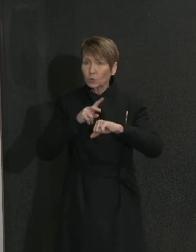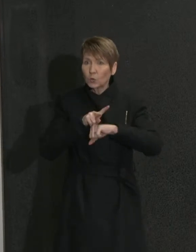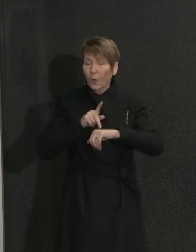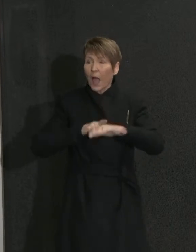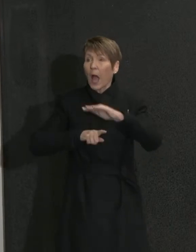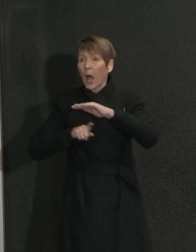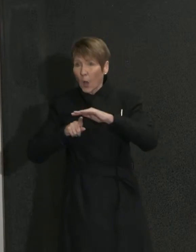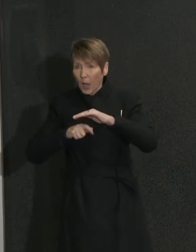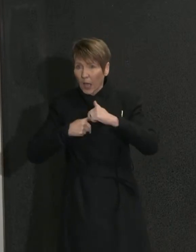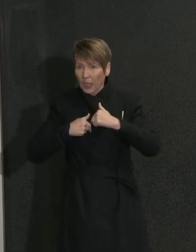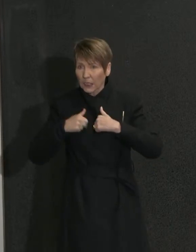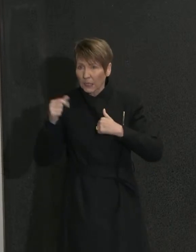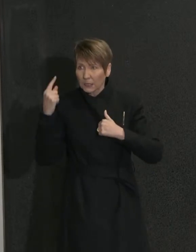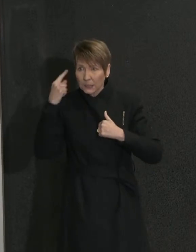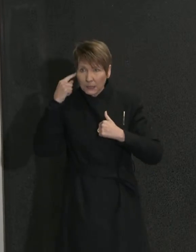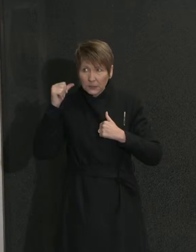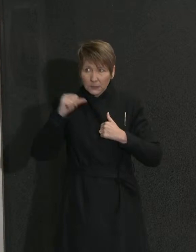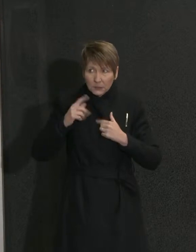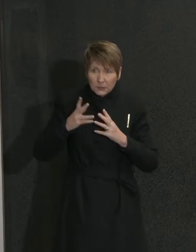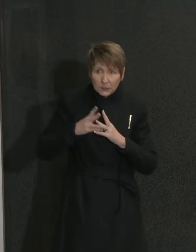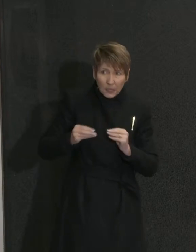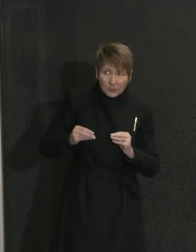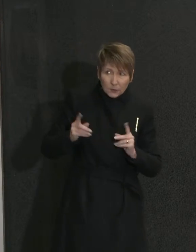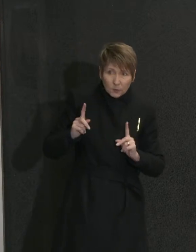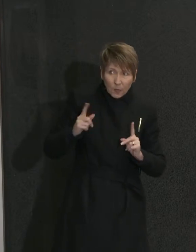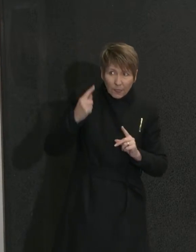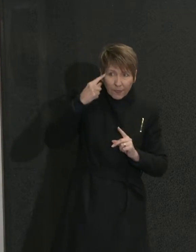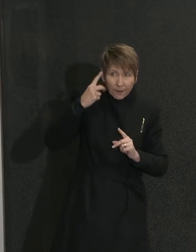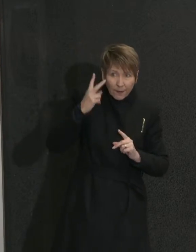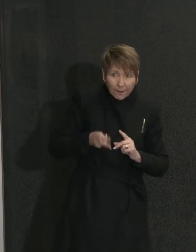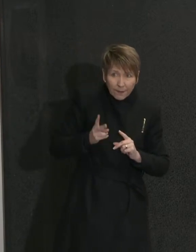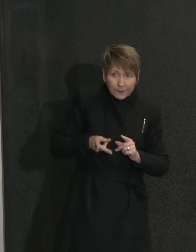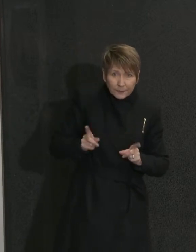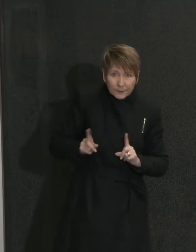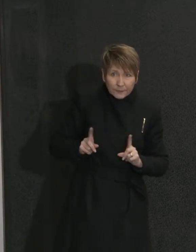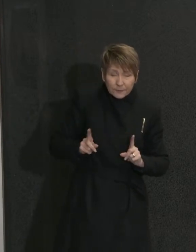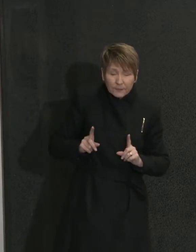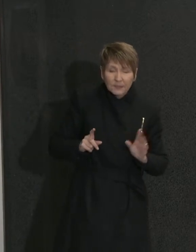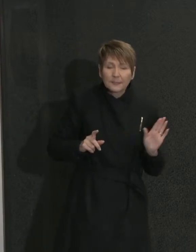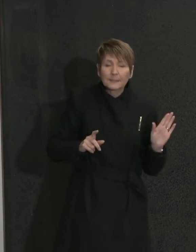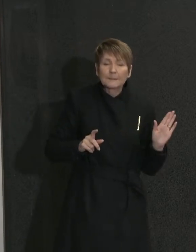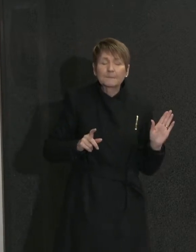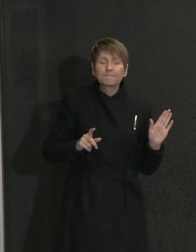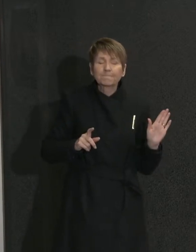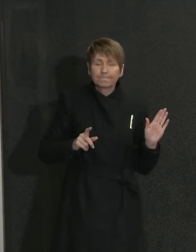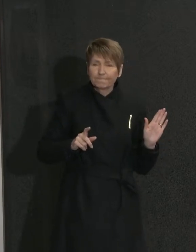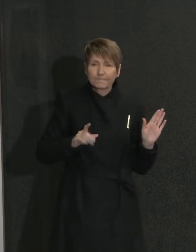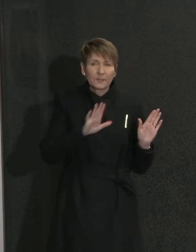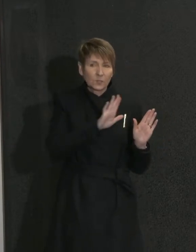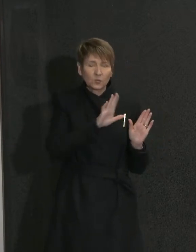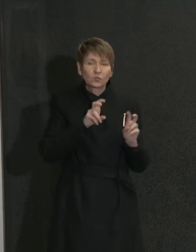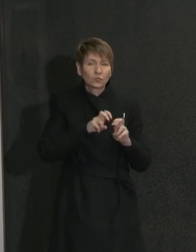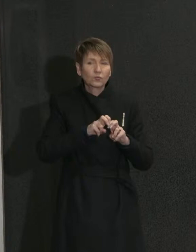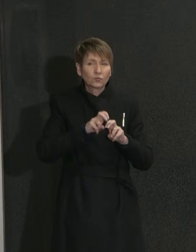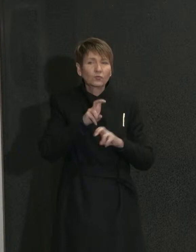about cancelling? No, I think it's too early to do that. What I would say to you is